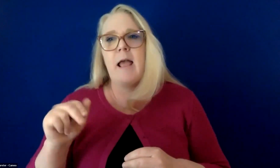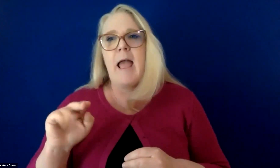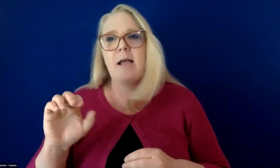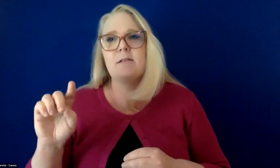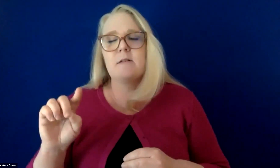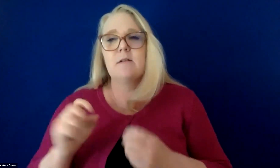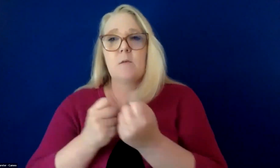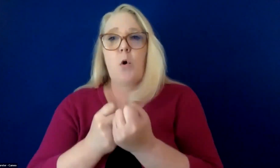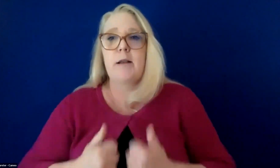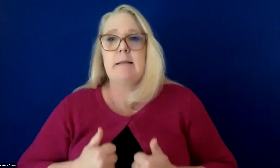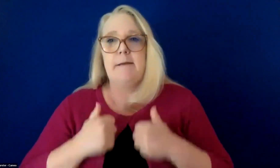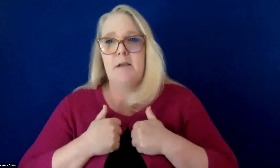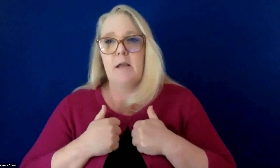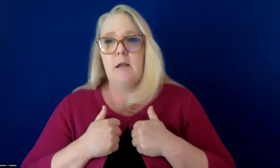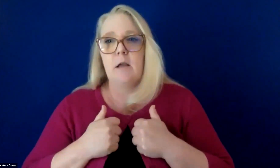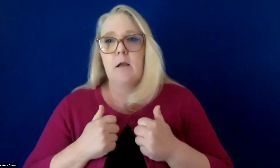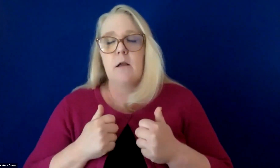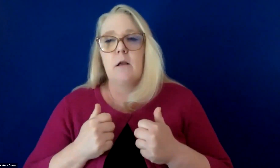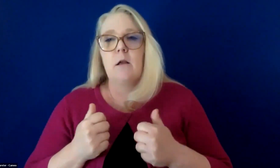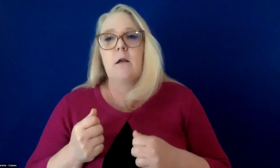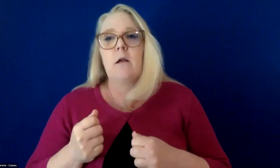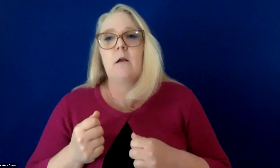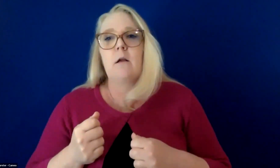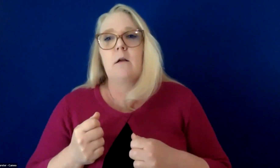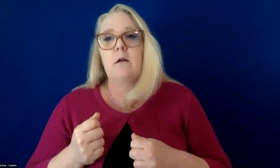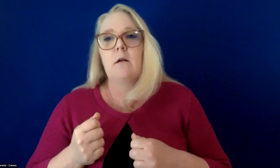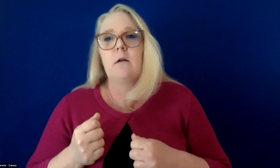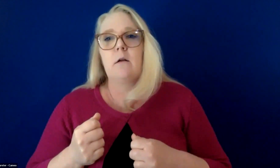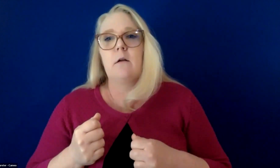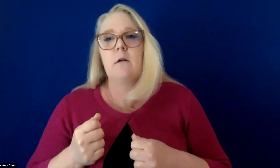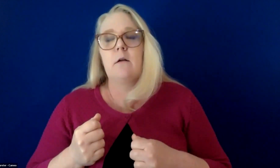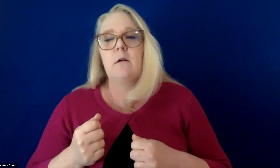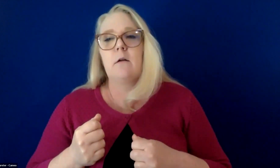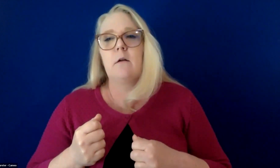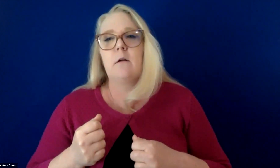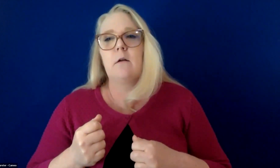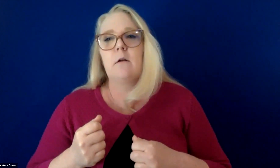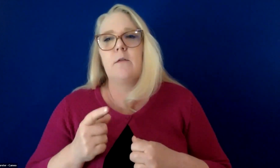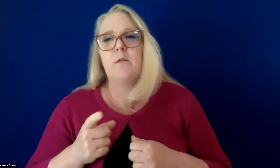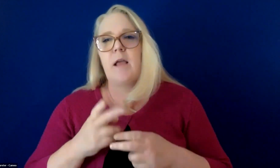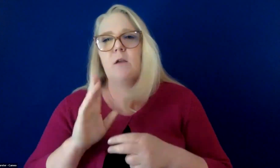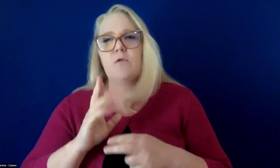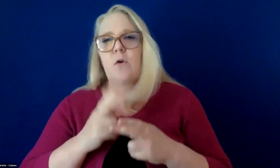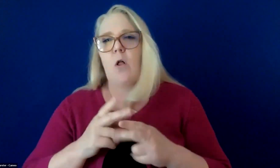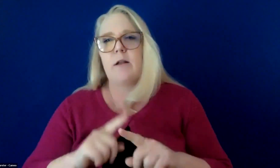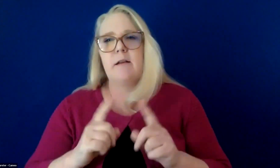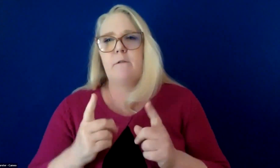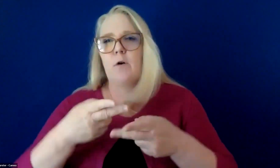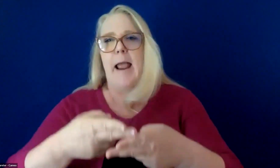is something, or what we call deflection supported living was what we called it in the beginning, because that was what the rates we had were deflection,